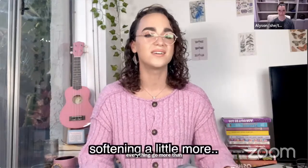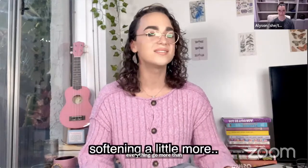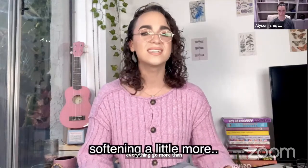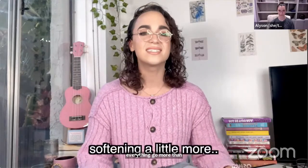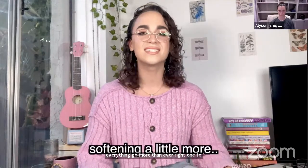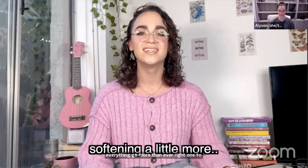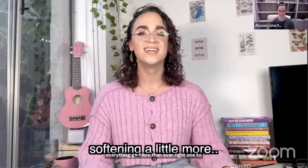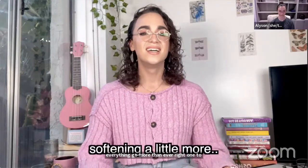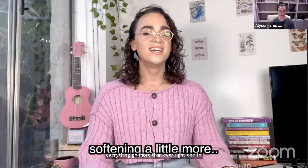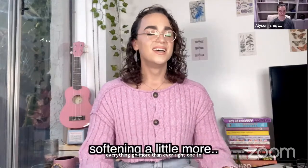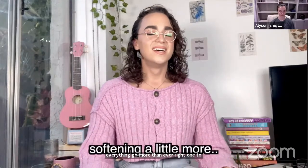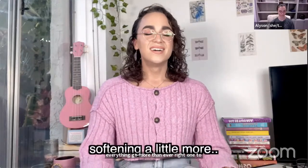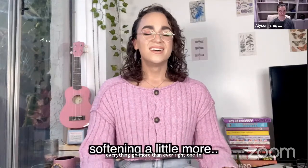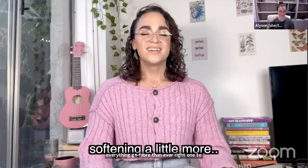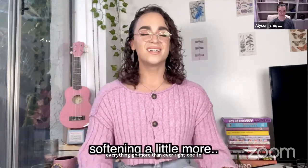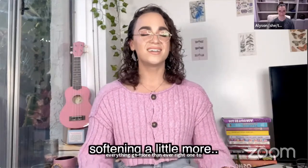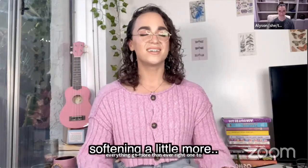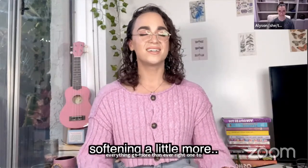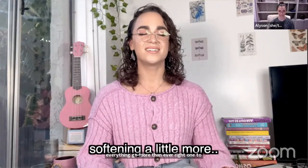softening.